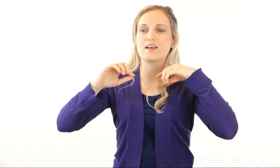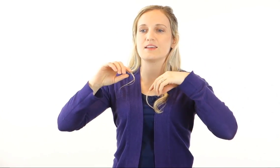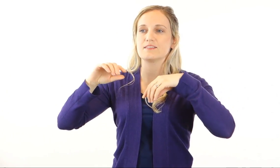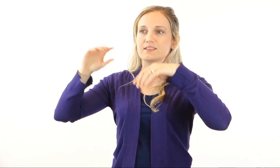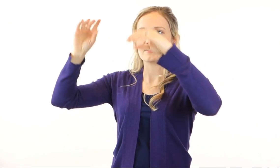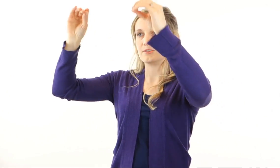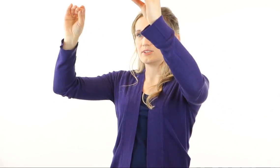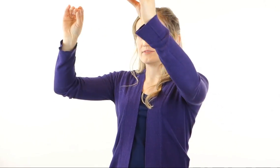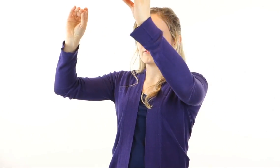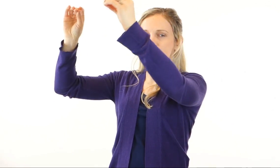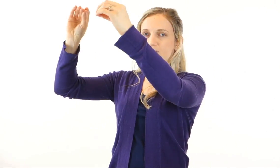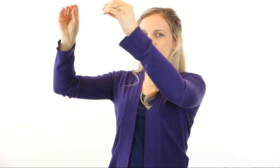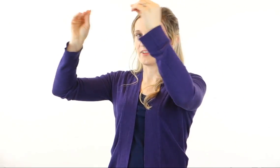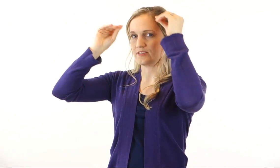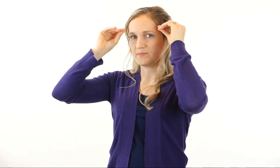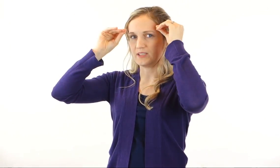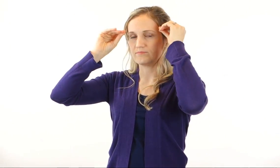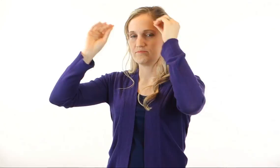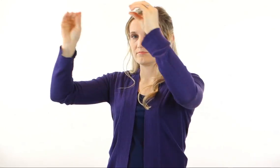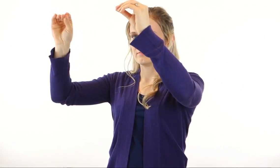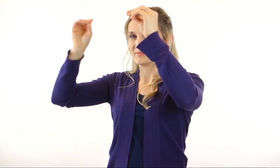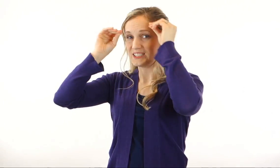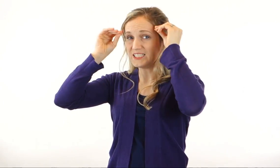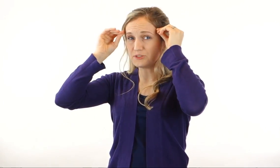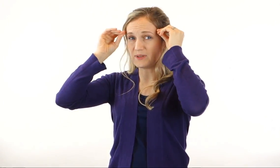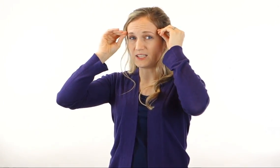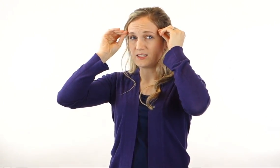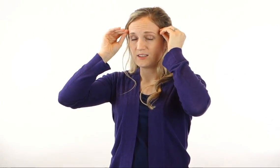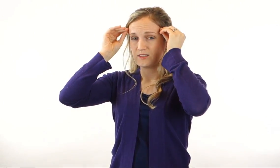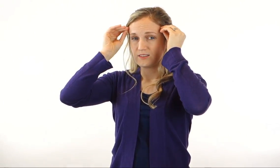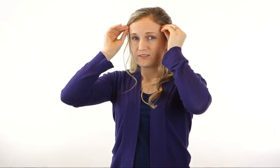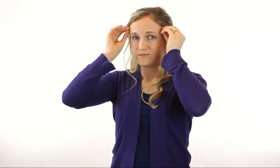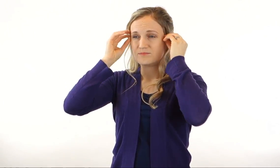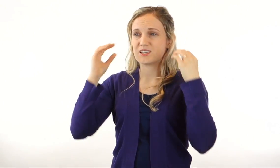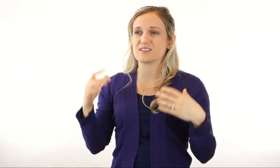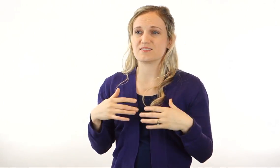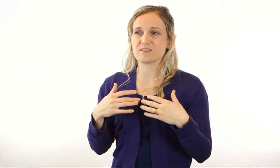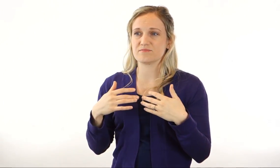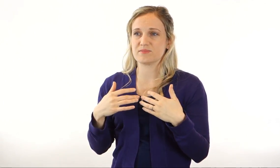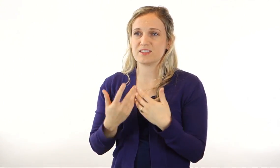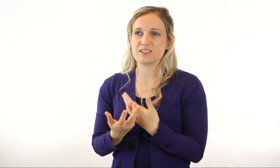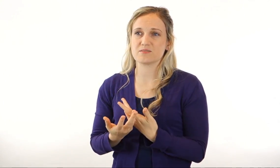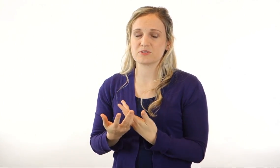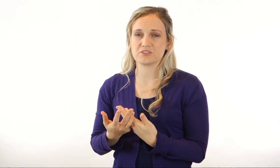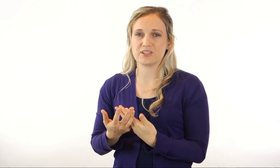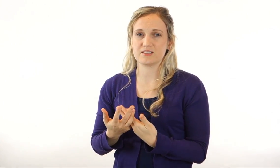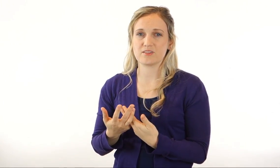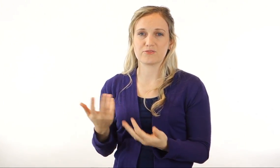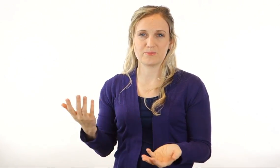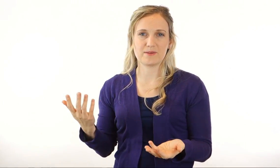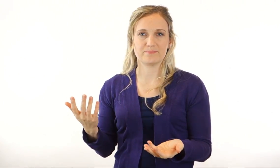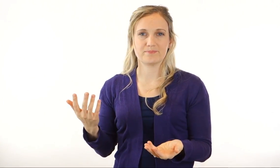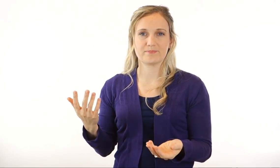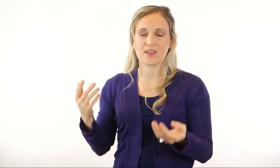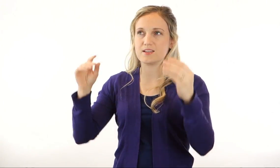I like to do it from Heavenly Father to me. Teach me. Because the things that we're learning are from Him. And